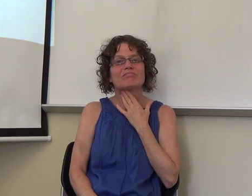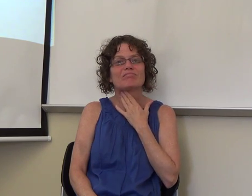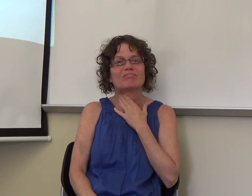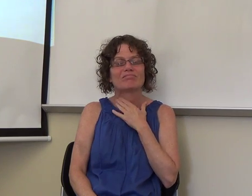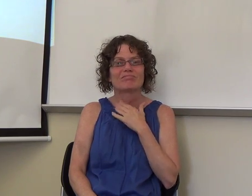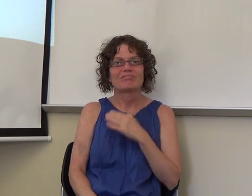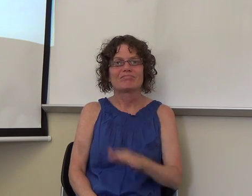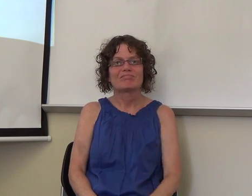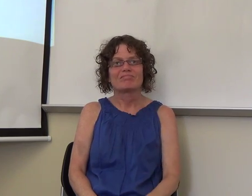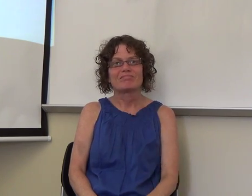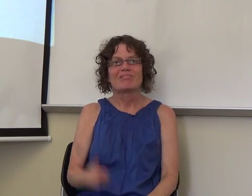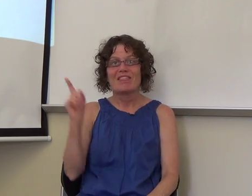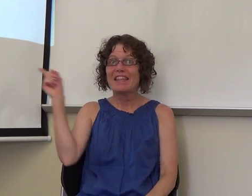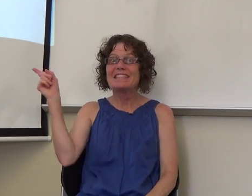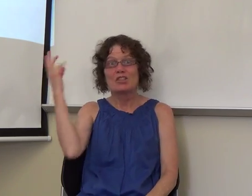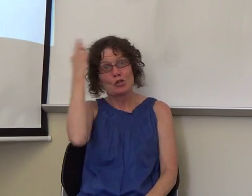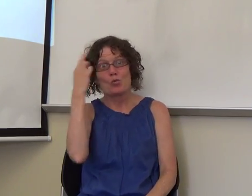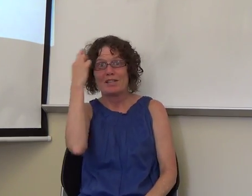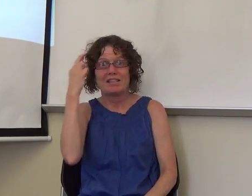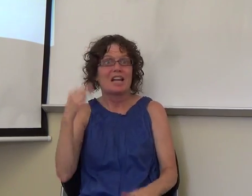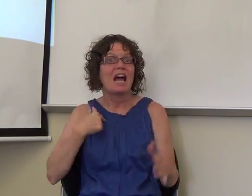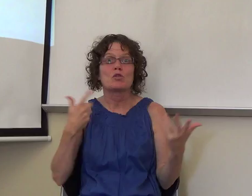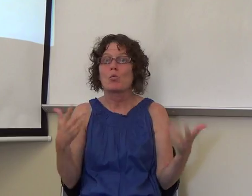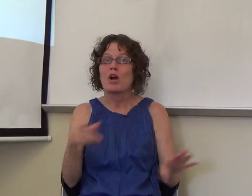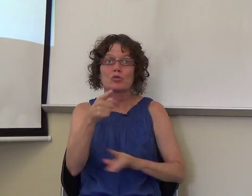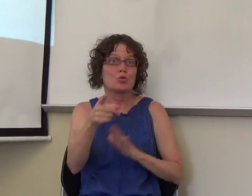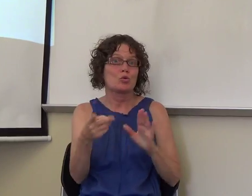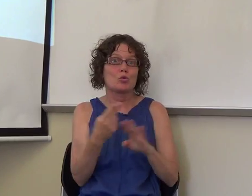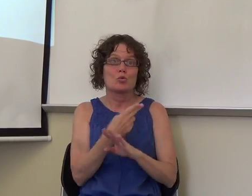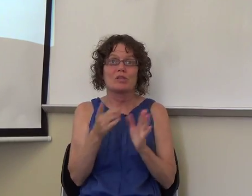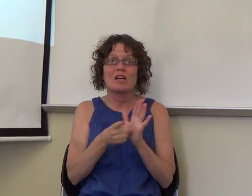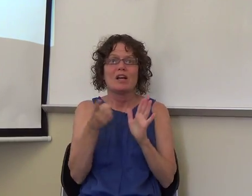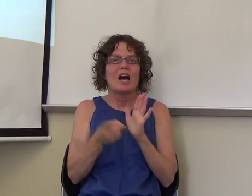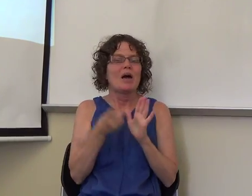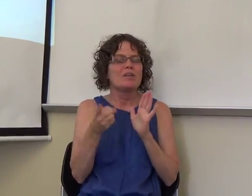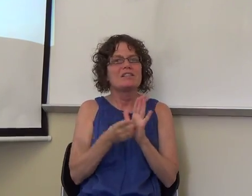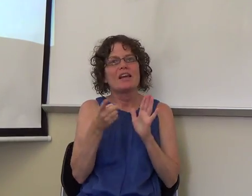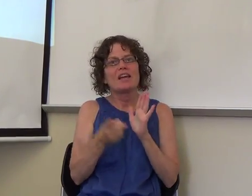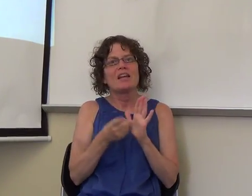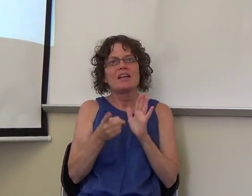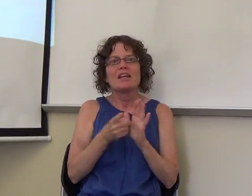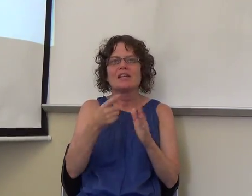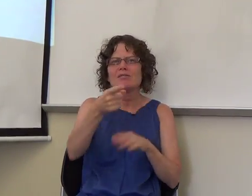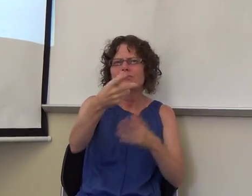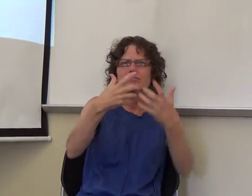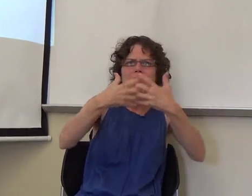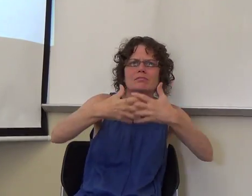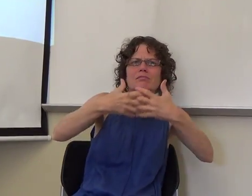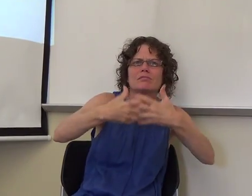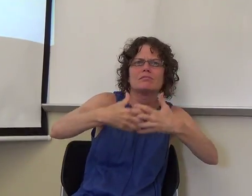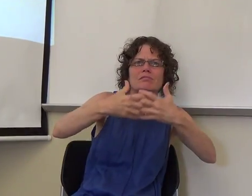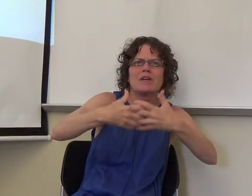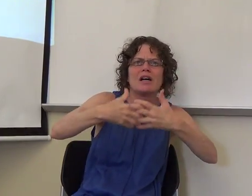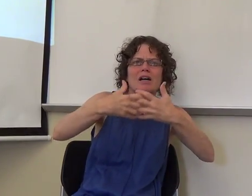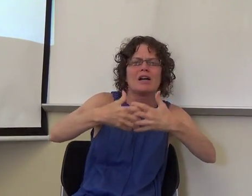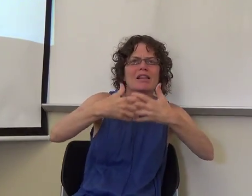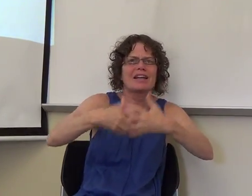first Functional. meaning in the dictionary that you would come I would across. say, would it be like two? So Sandra, now Sandra,